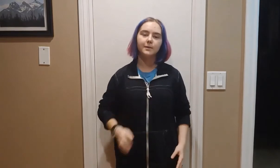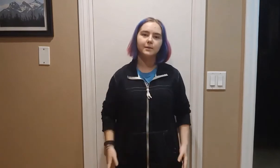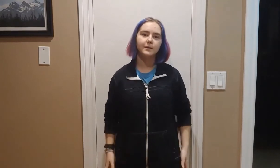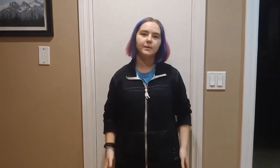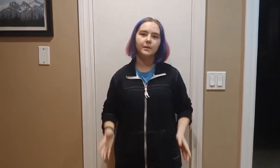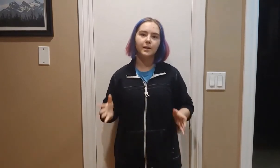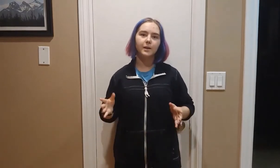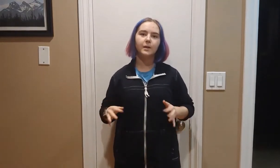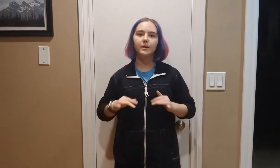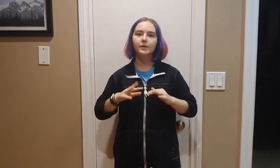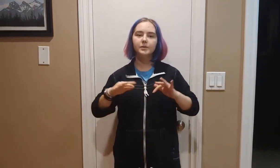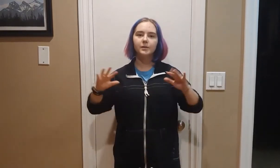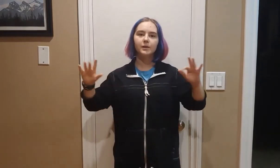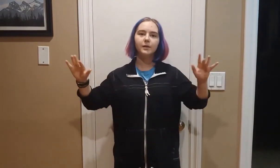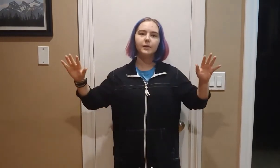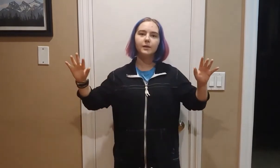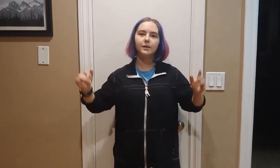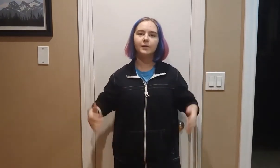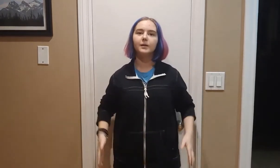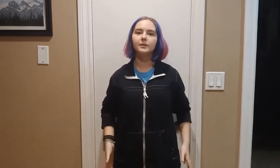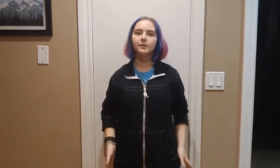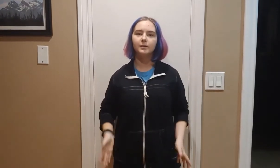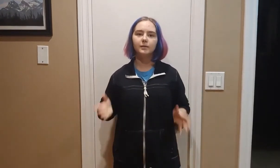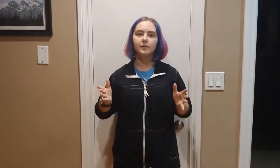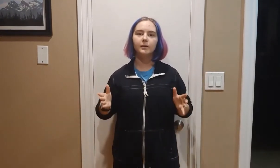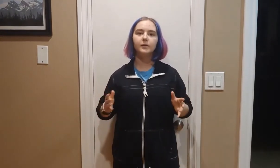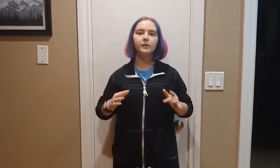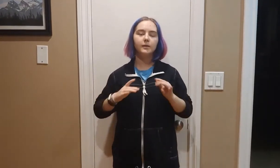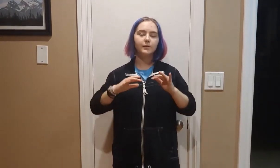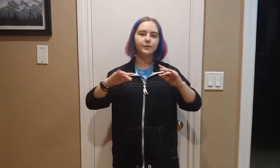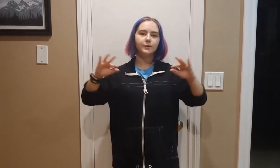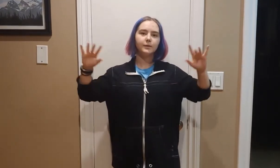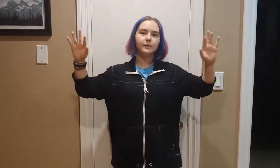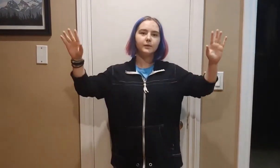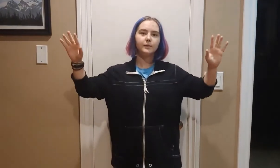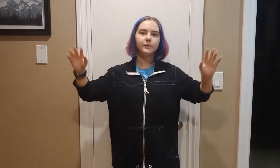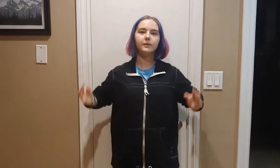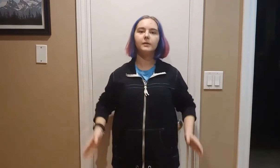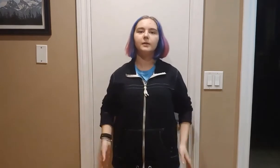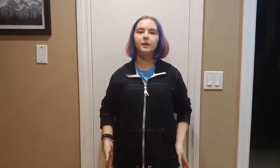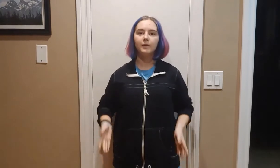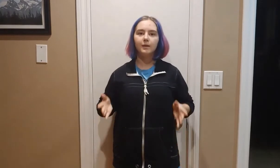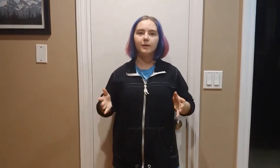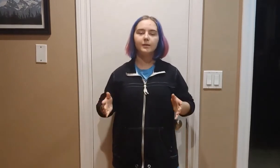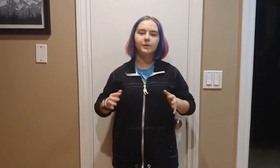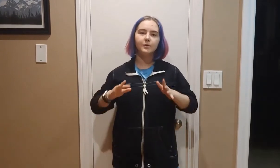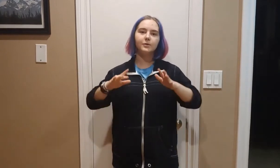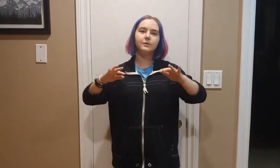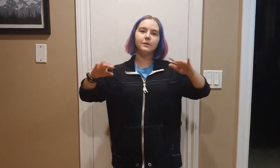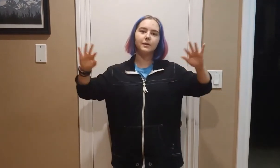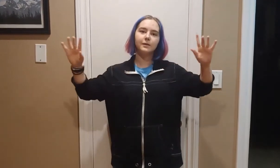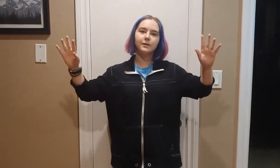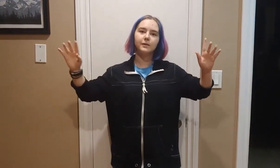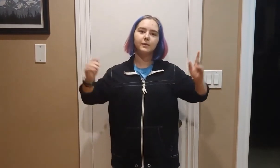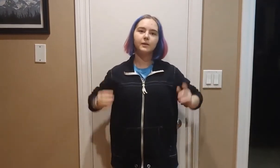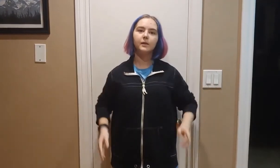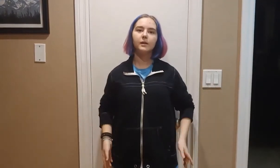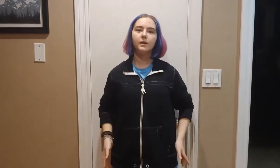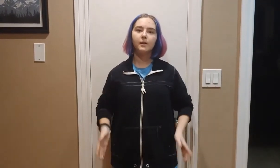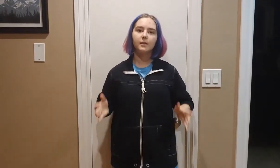gonna let it shine. Let it shine, let it shine,